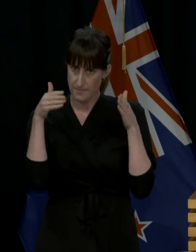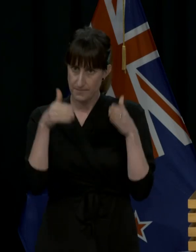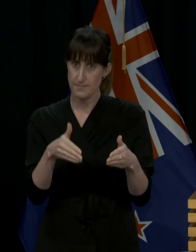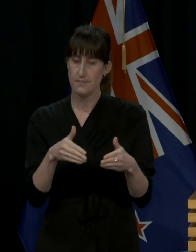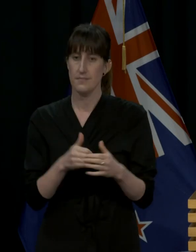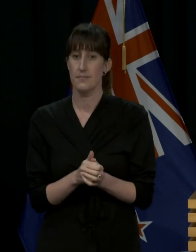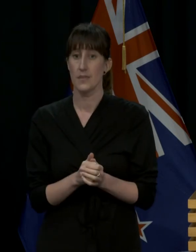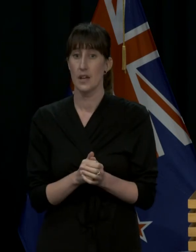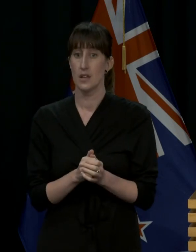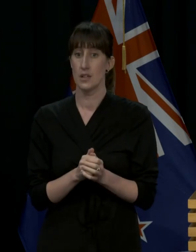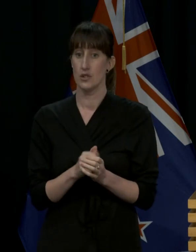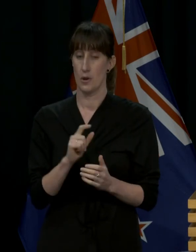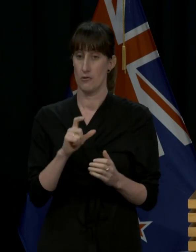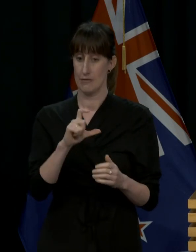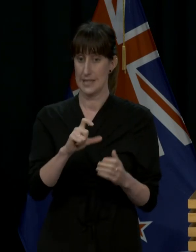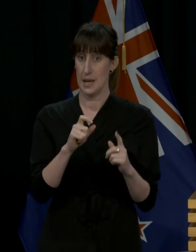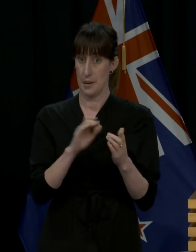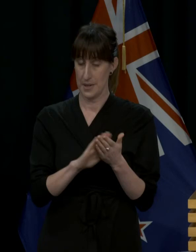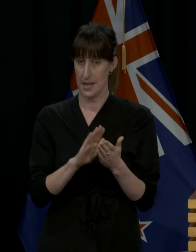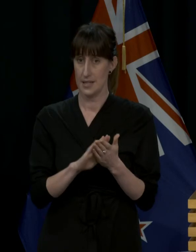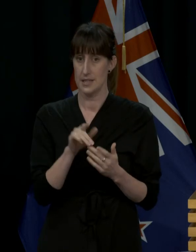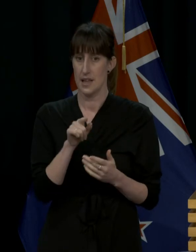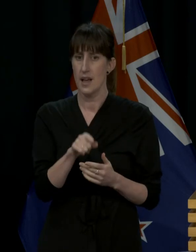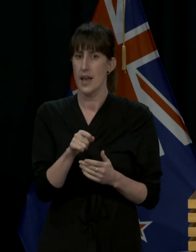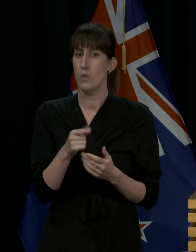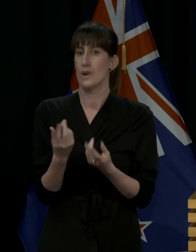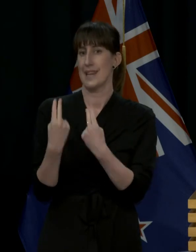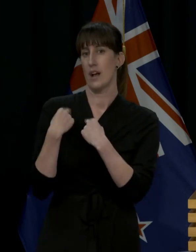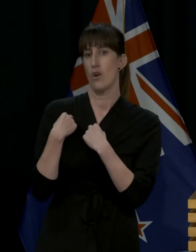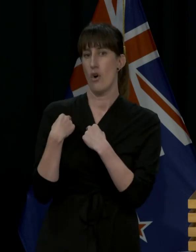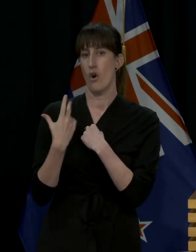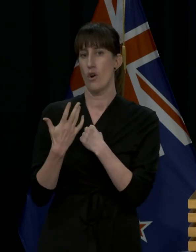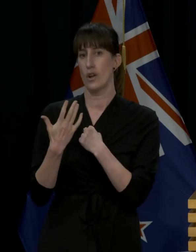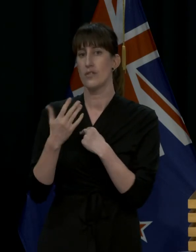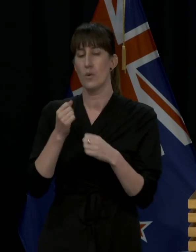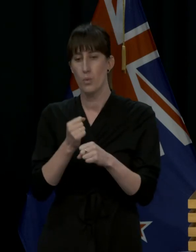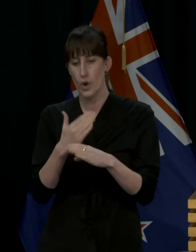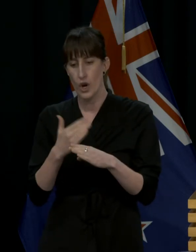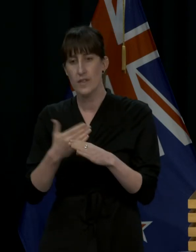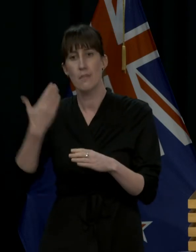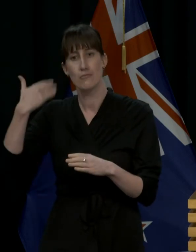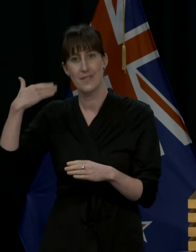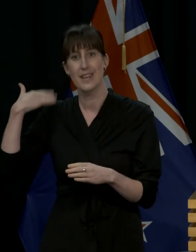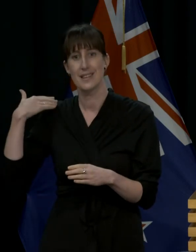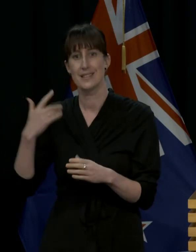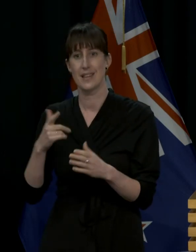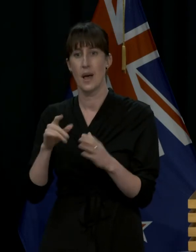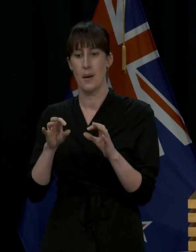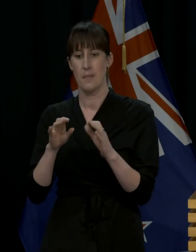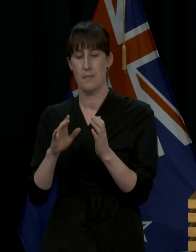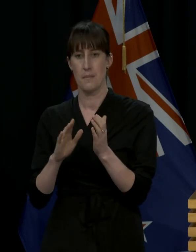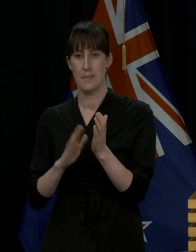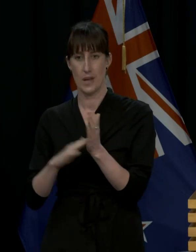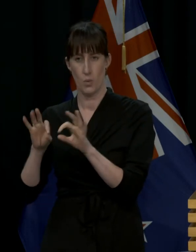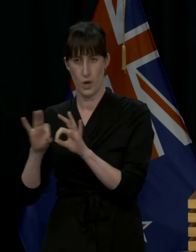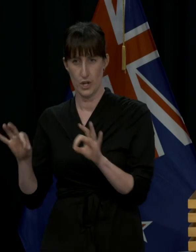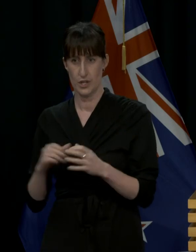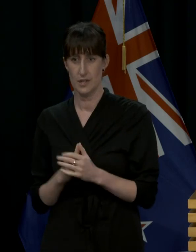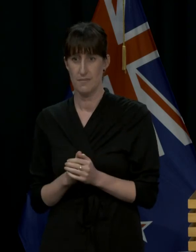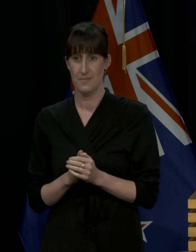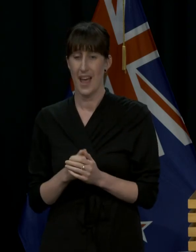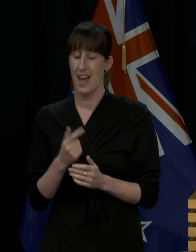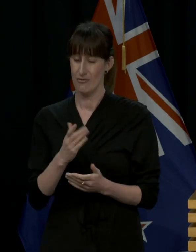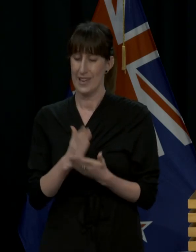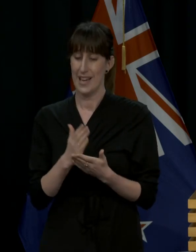done by Megan Woods. Also, it has been recommended to me by the likes of Sir Brian Roche that actually these roles should